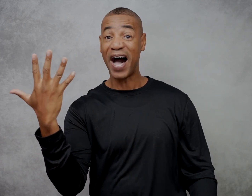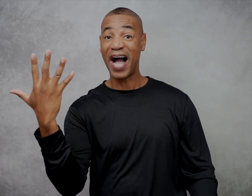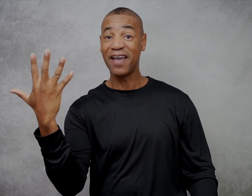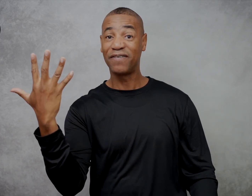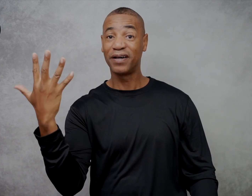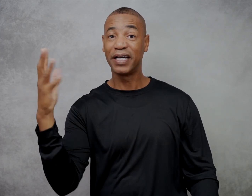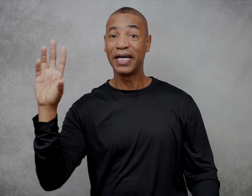5,